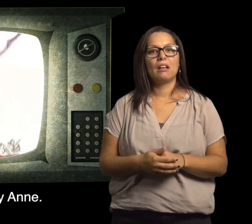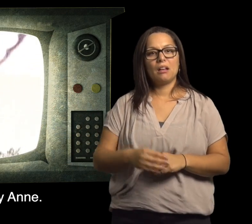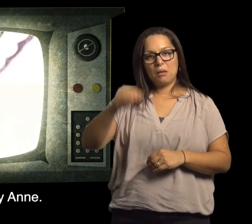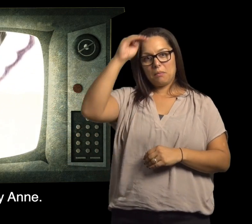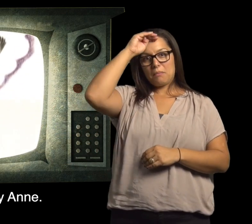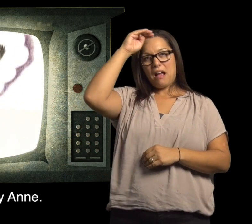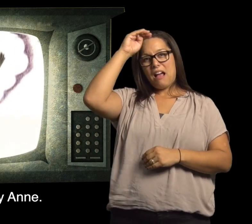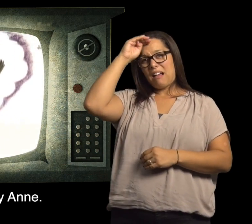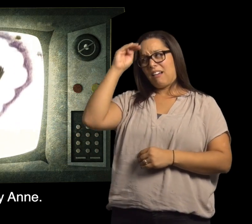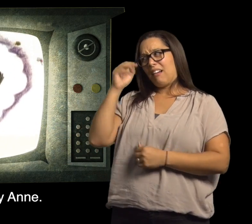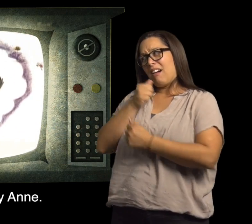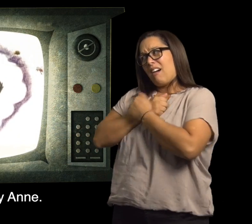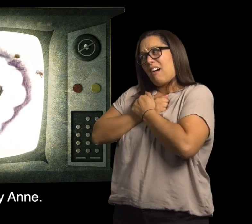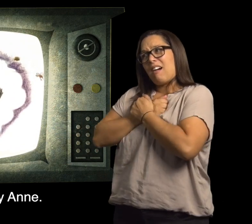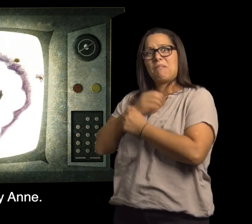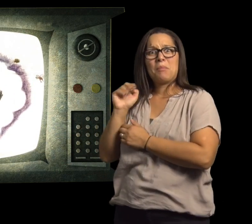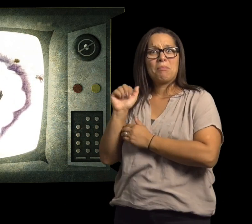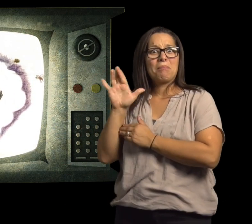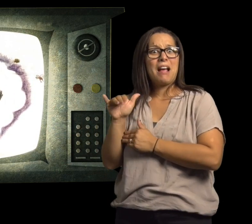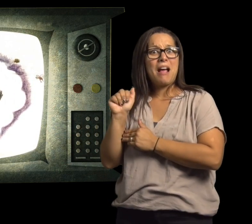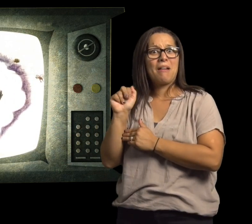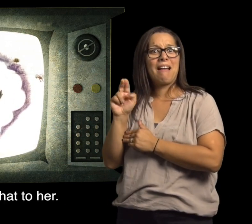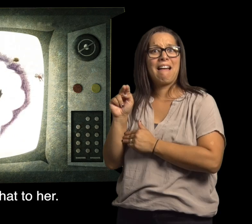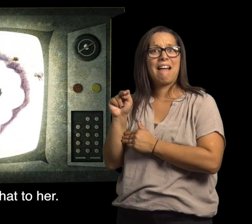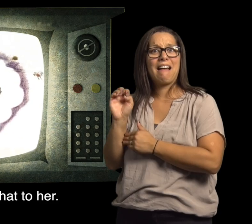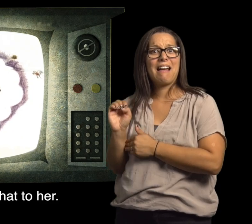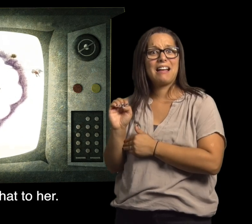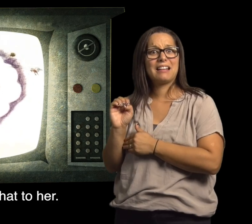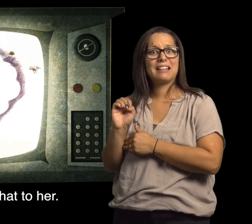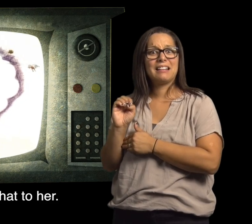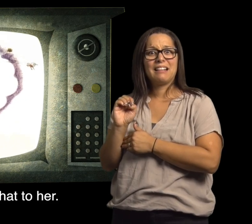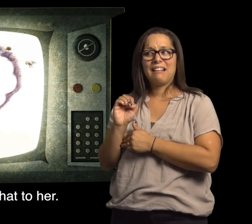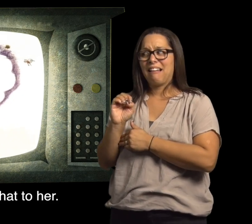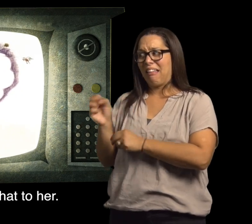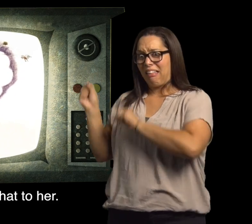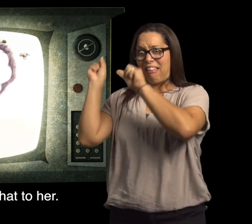Mike loved Mary Ann. He couldn't do that to her.